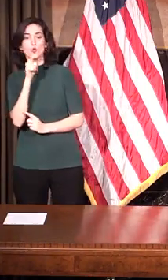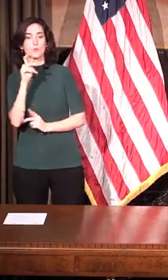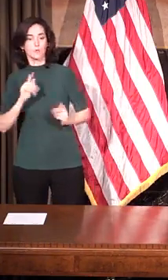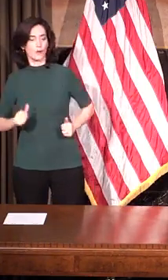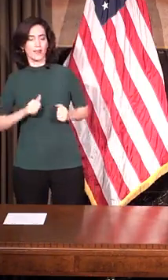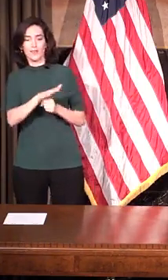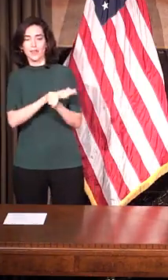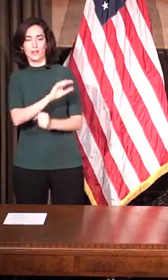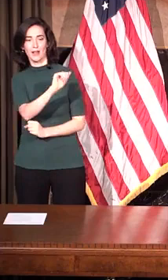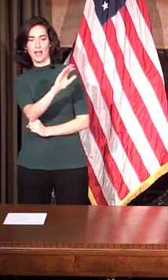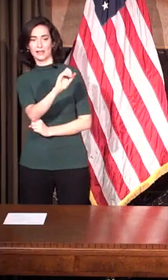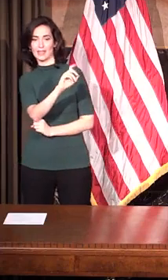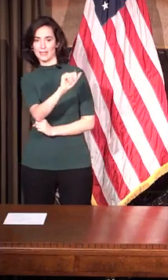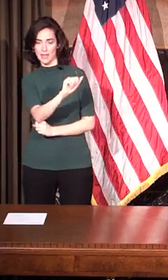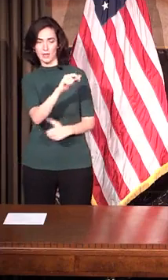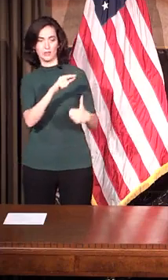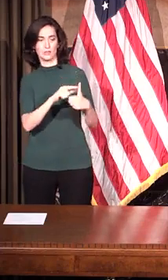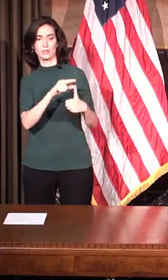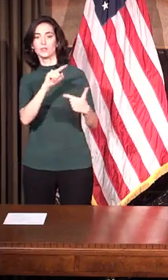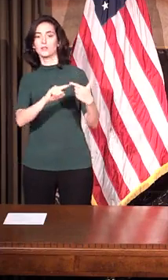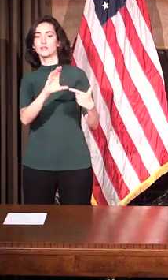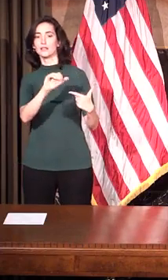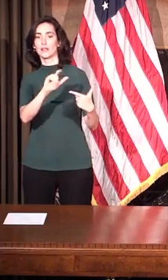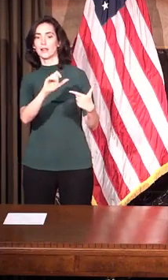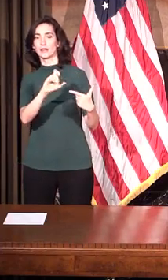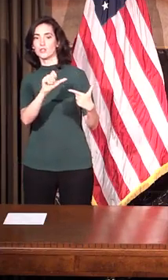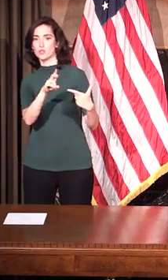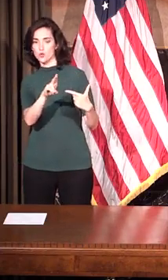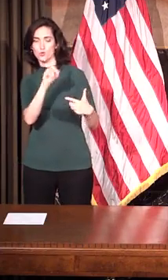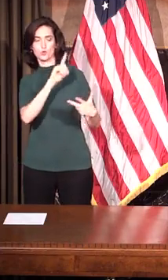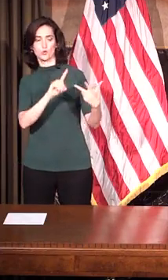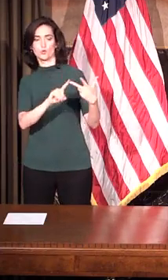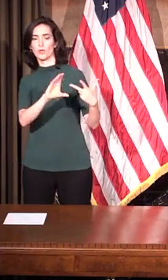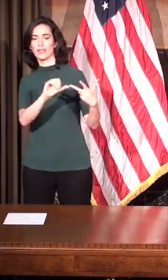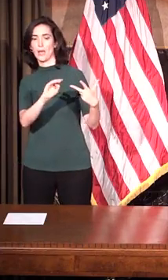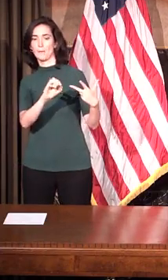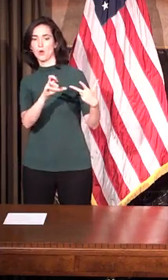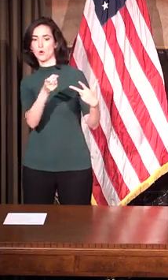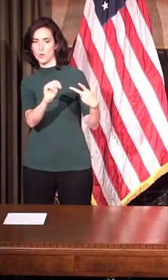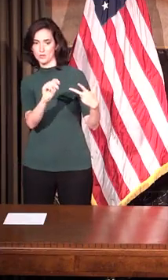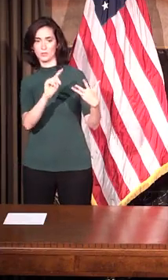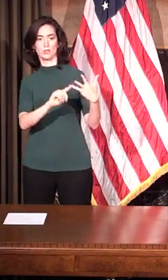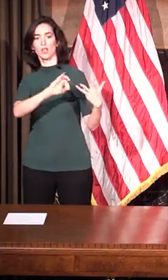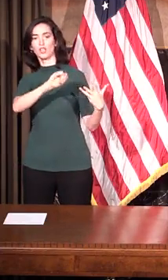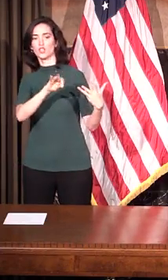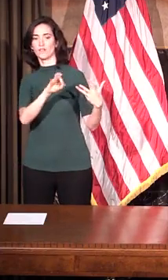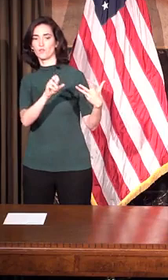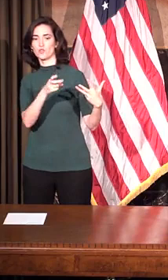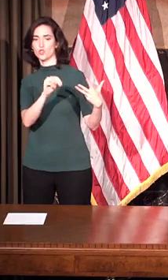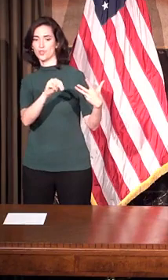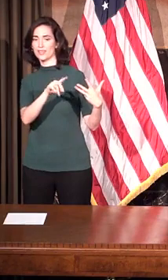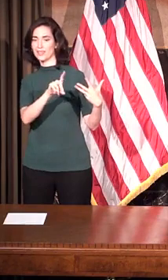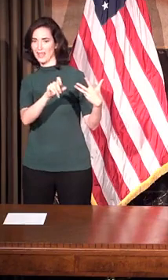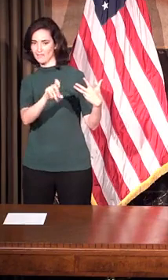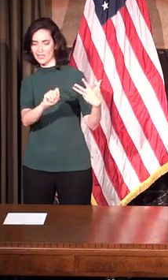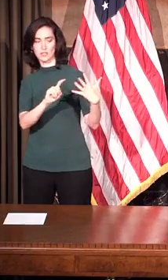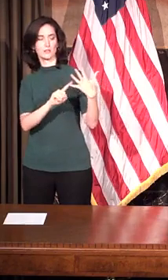Acadia, Calcasieu, Cameron, Jefferson Davis, and Vermilion